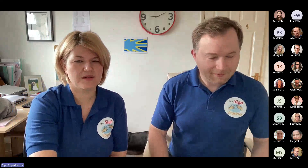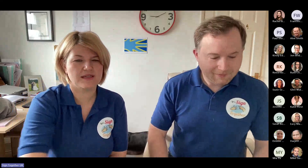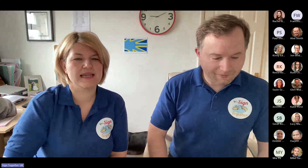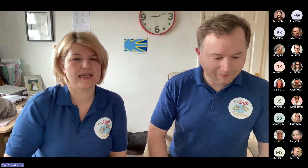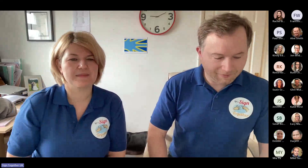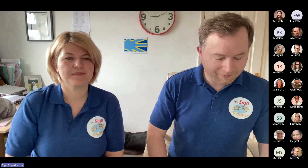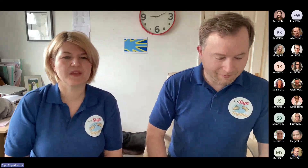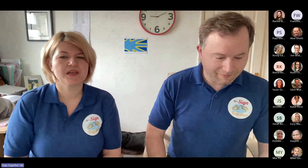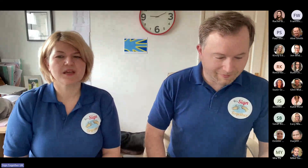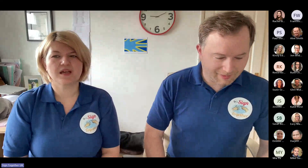a name.